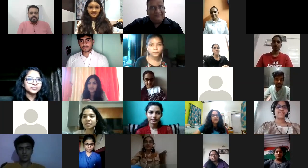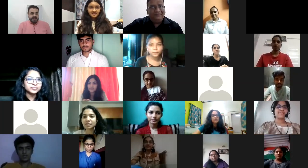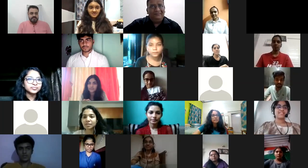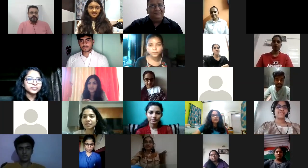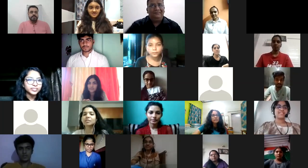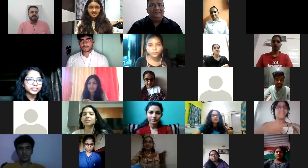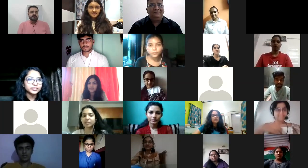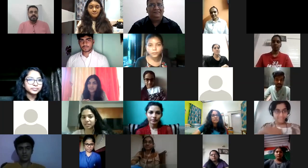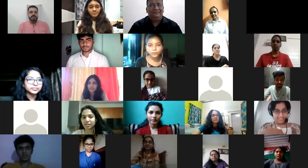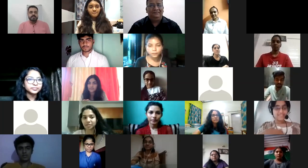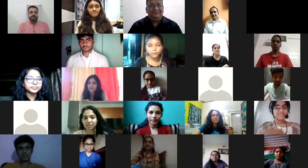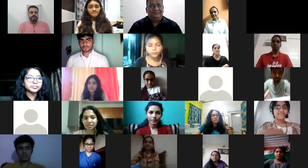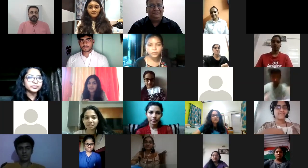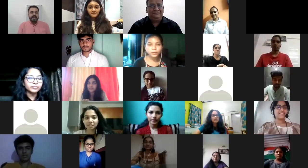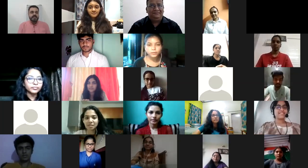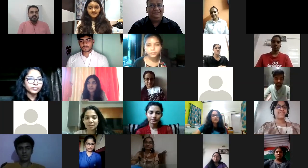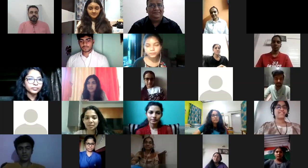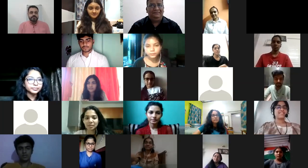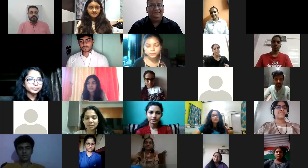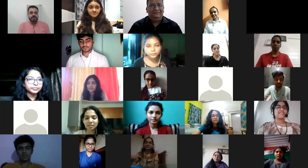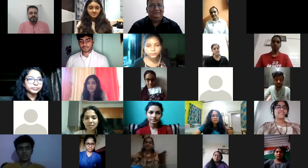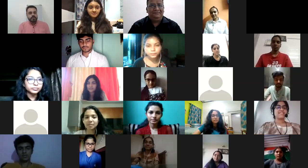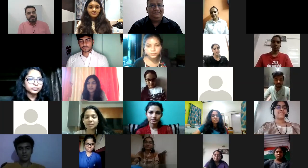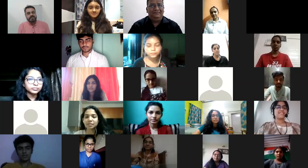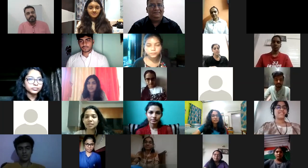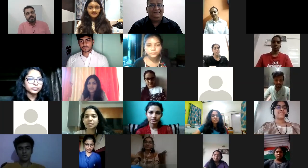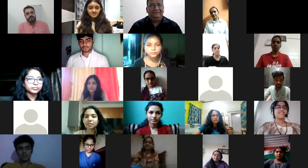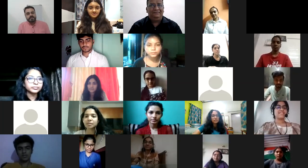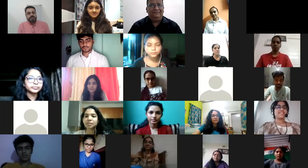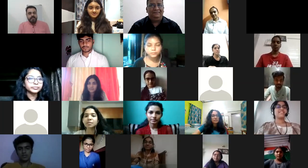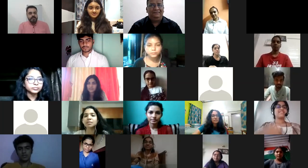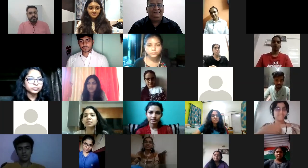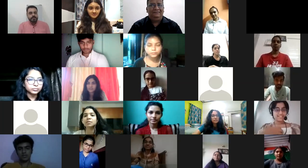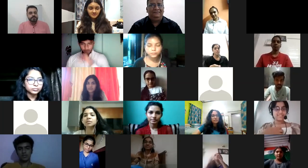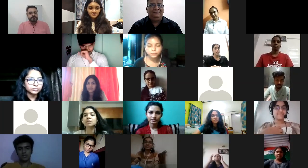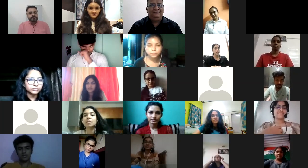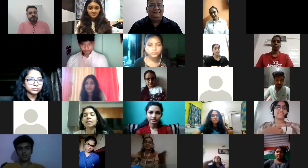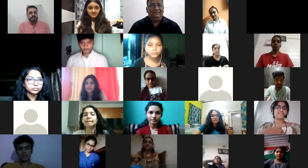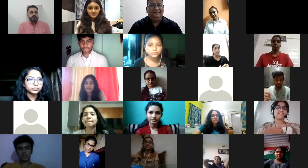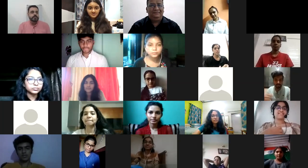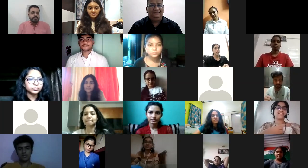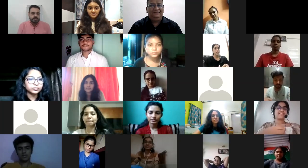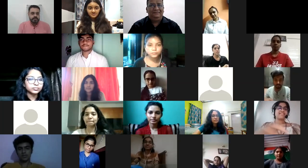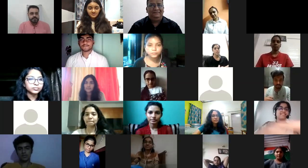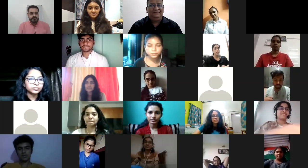Yes. So when someone is thanking you, Mr. Gopal is saying thank you, and you reciprocate